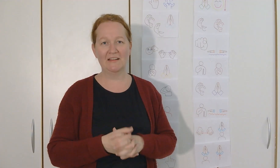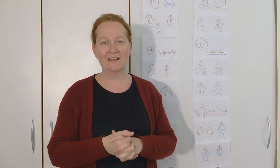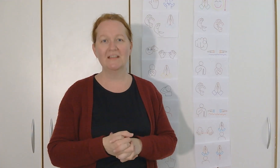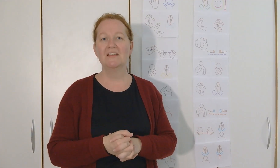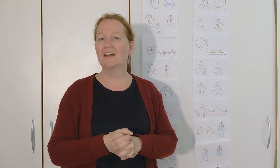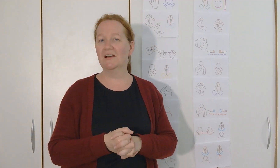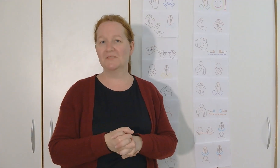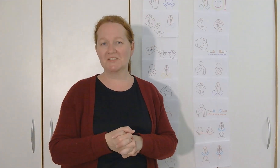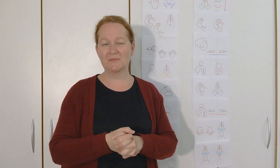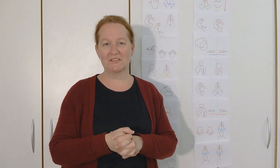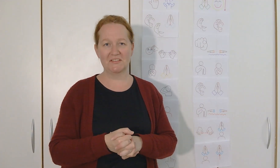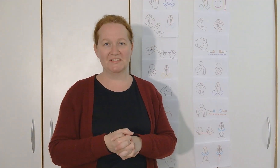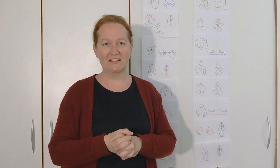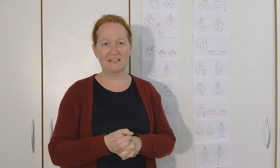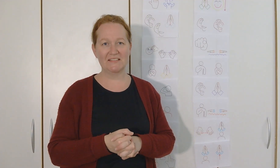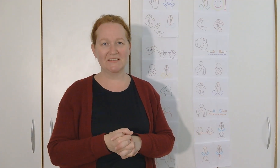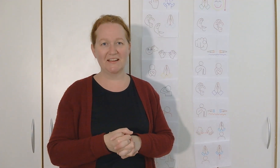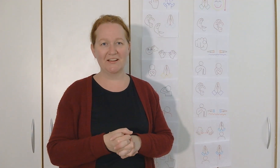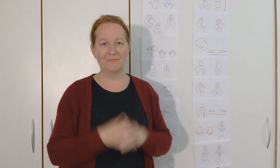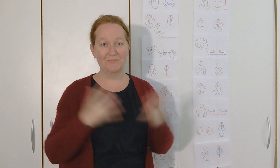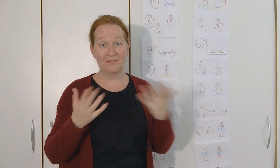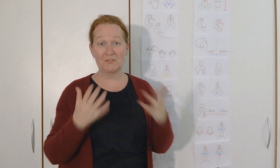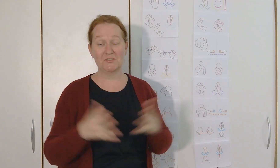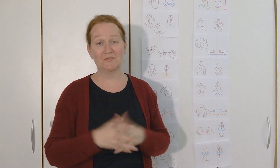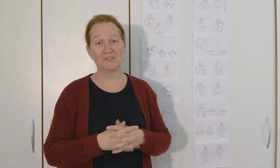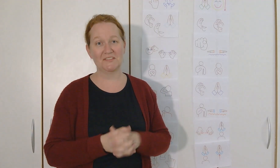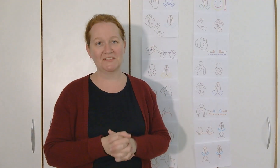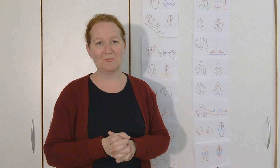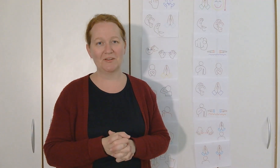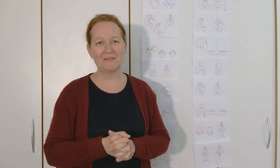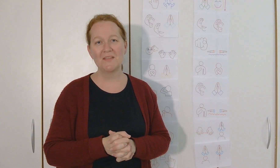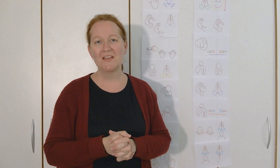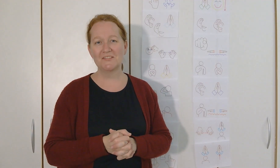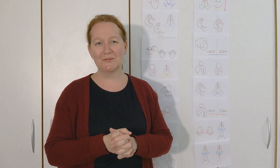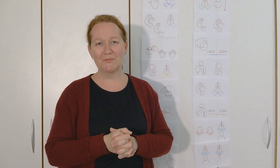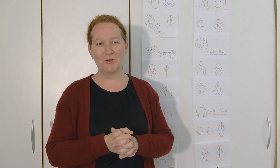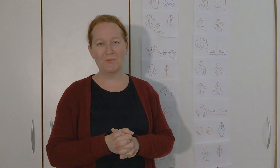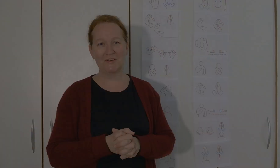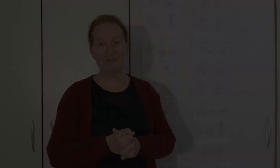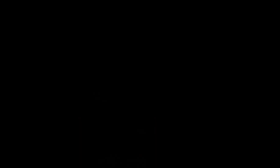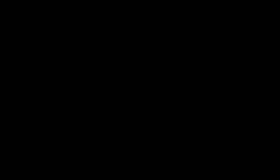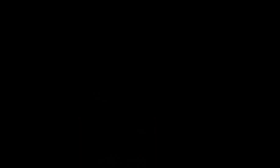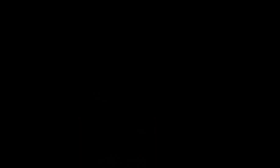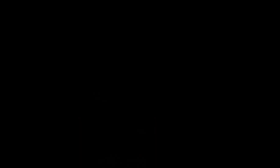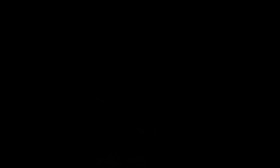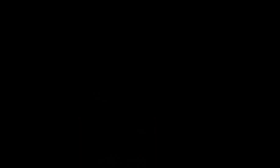melody, just to be able to sing it with the two verses separately. So I hope you enjoy it.